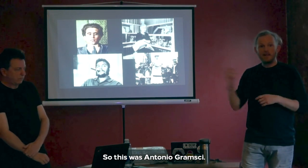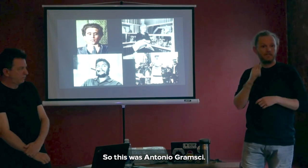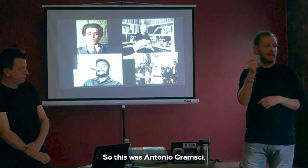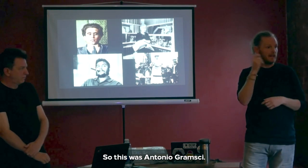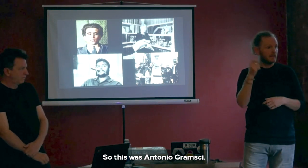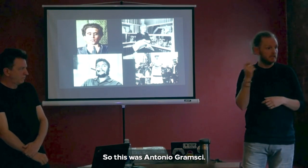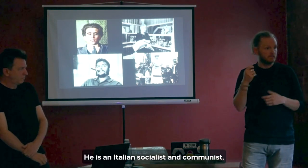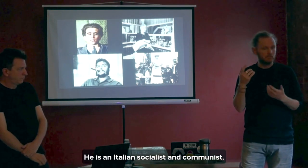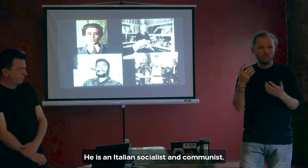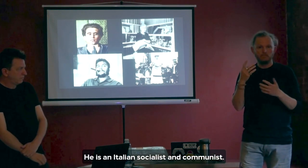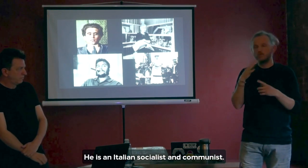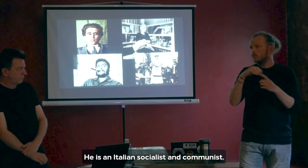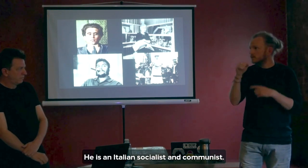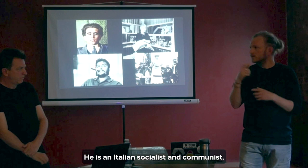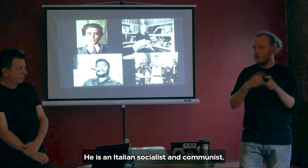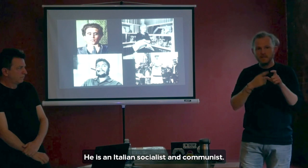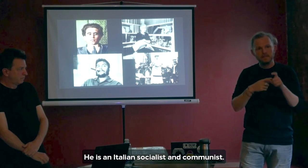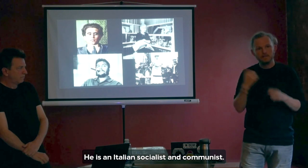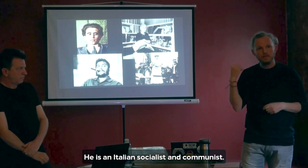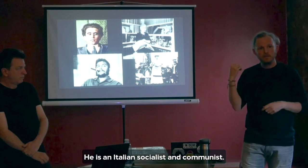sorry, and he's an Italian person,